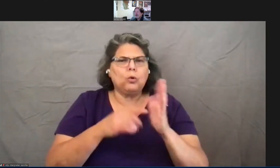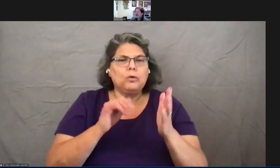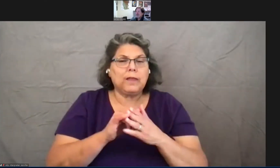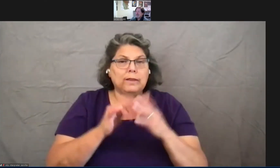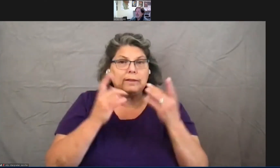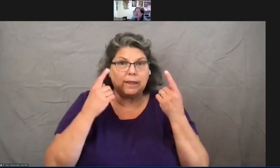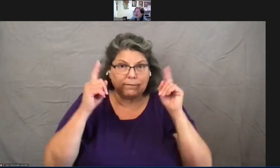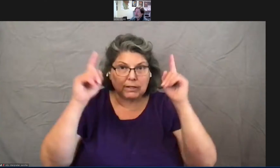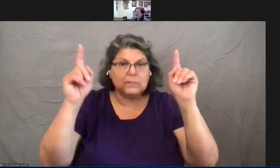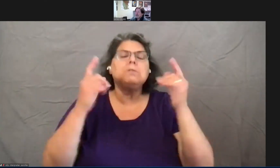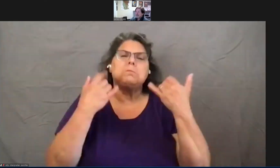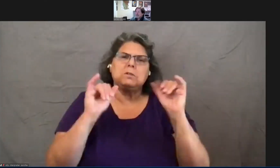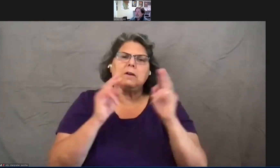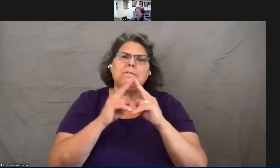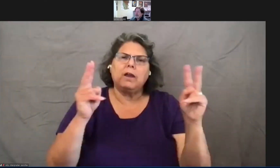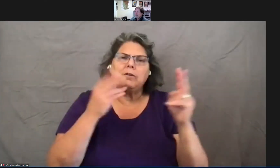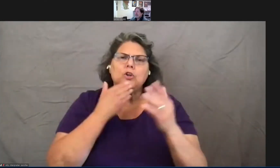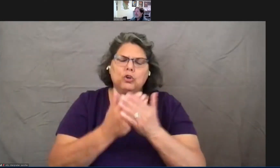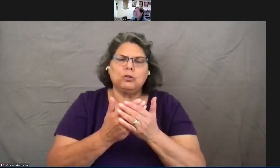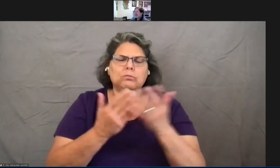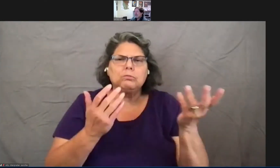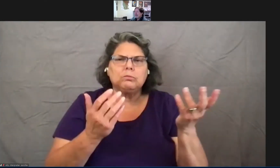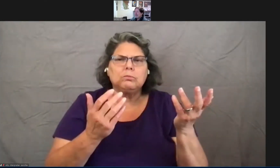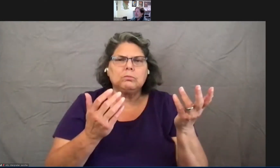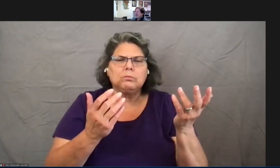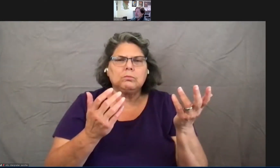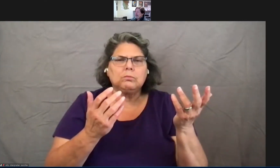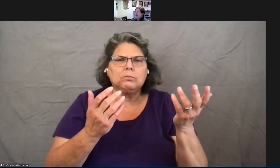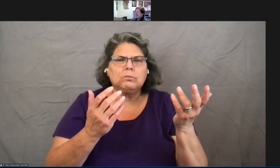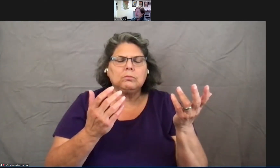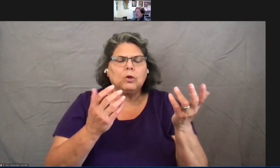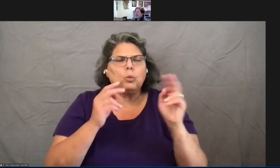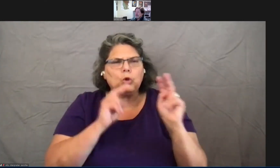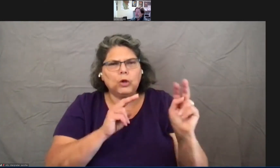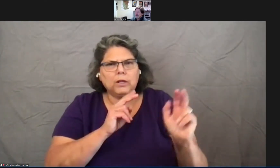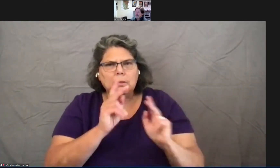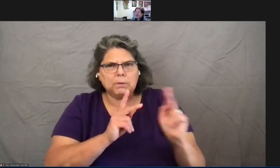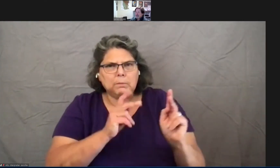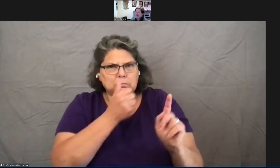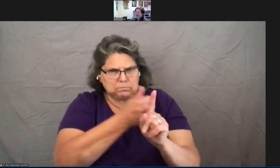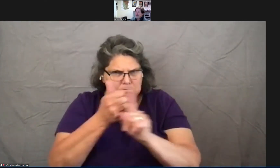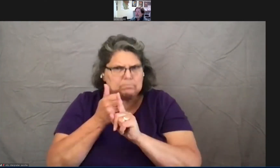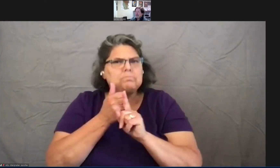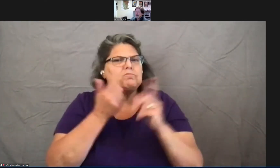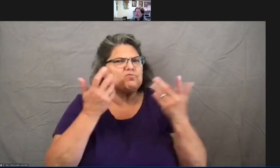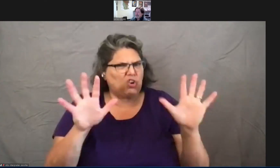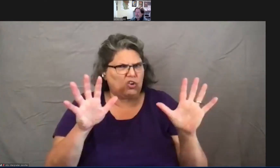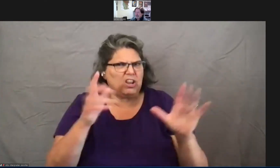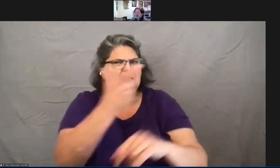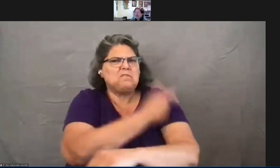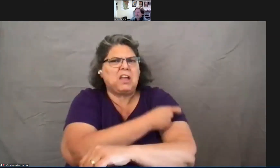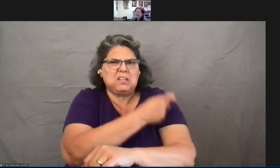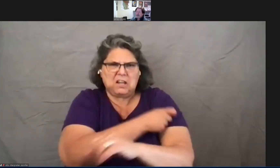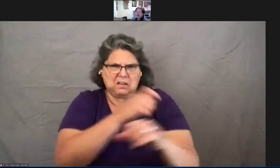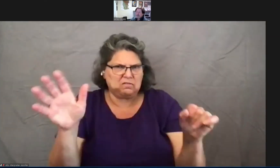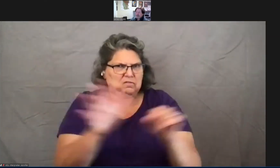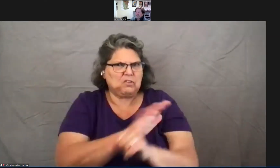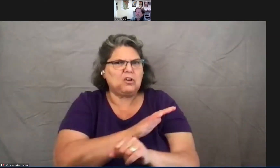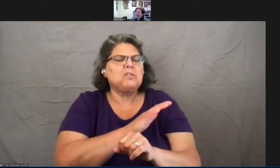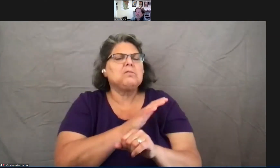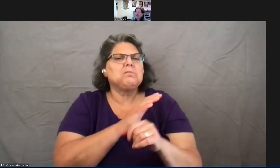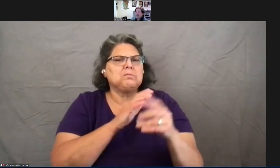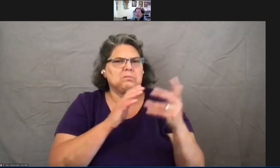still very good. What we've done is we've looked at those people who have been fully vaccinated that